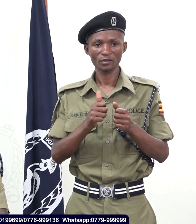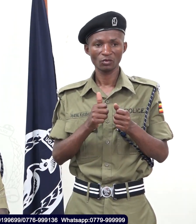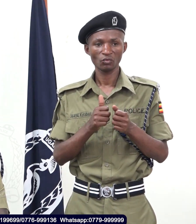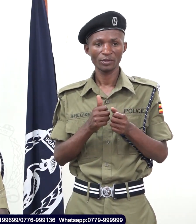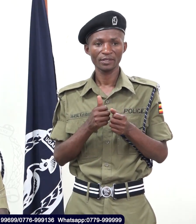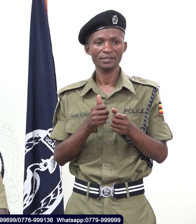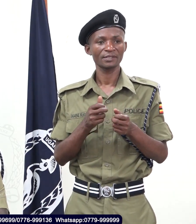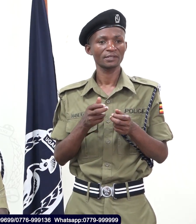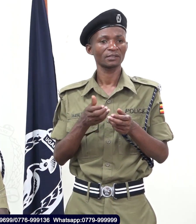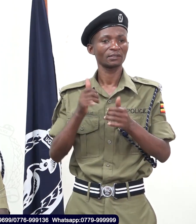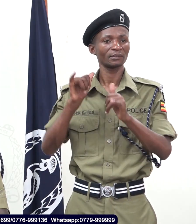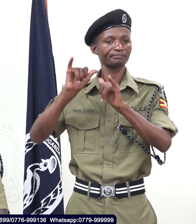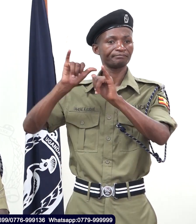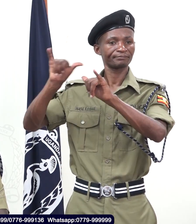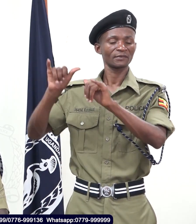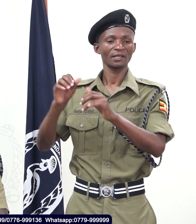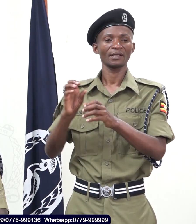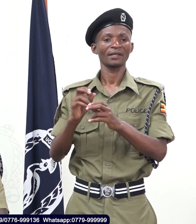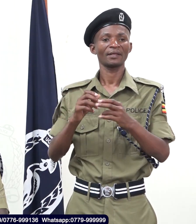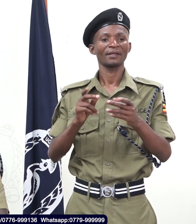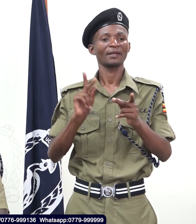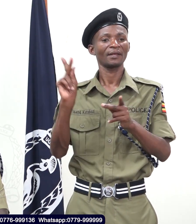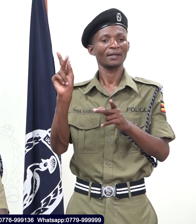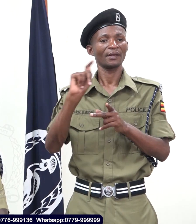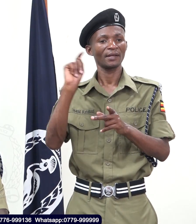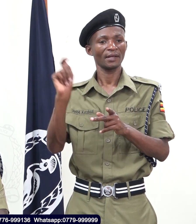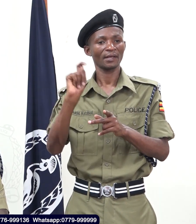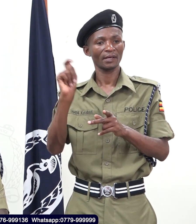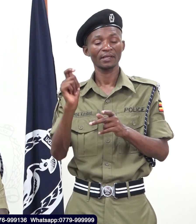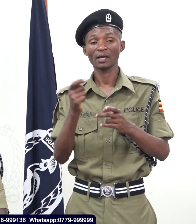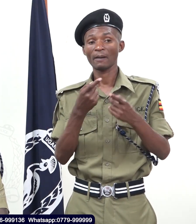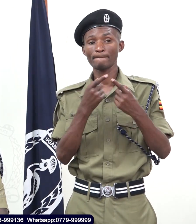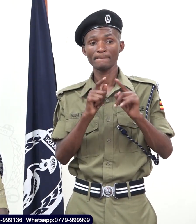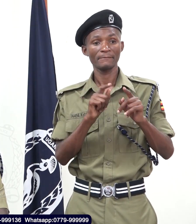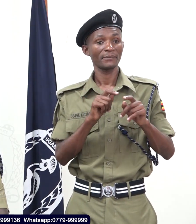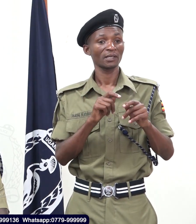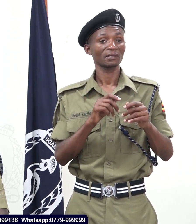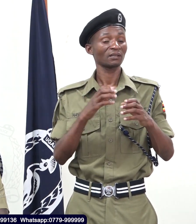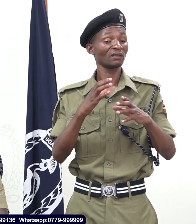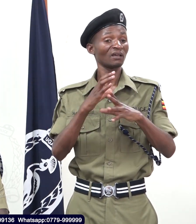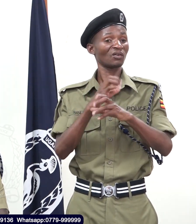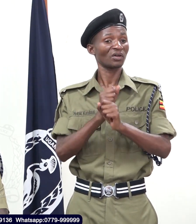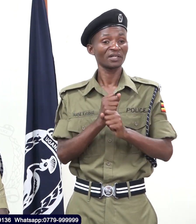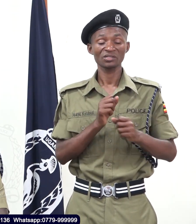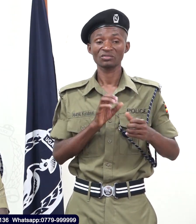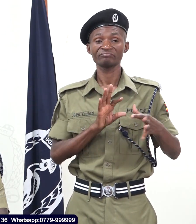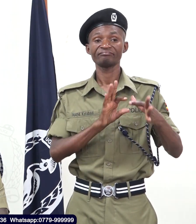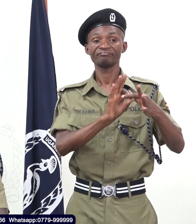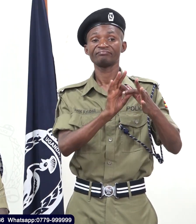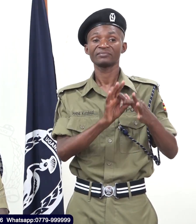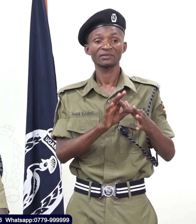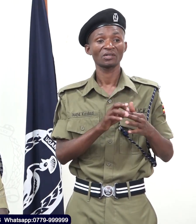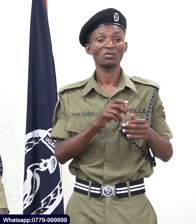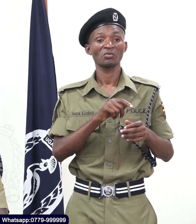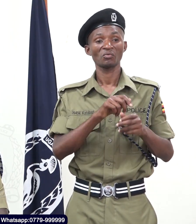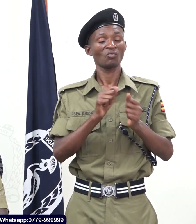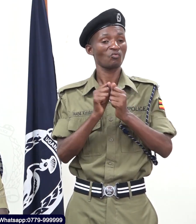exists in Kenya but had no connection with him. And